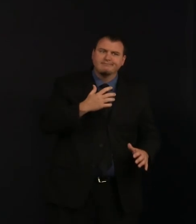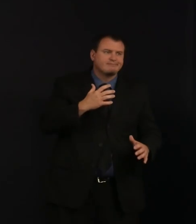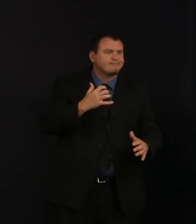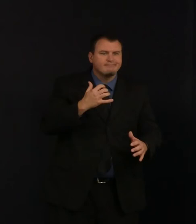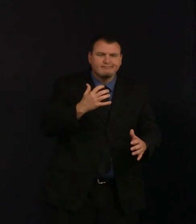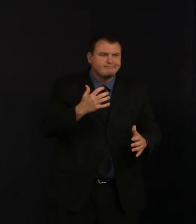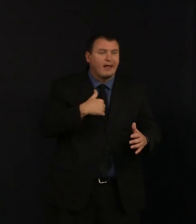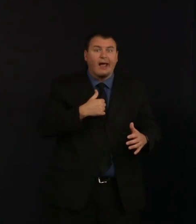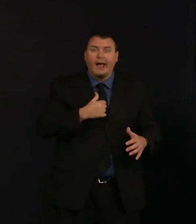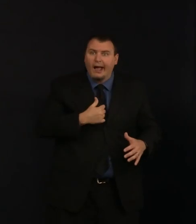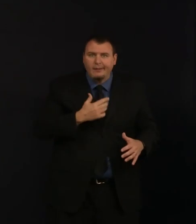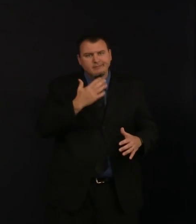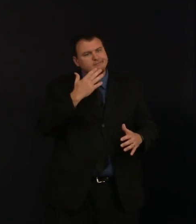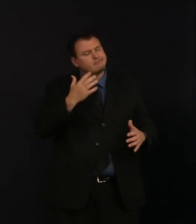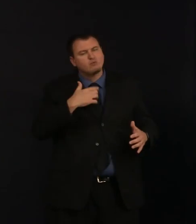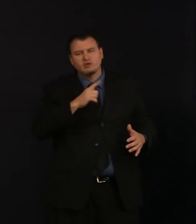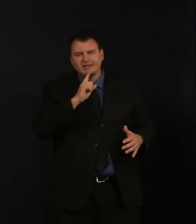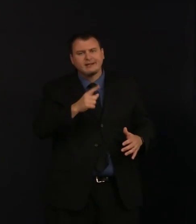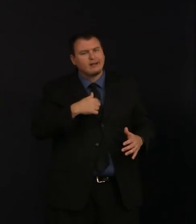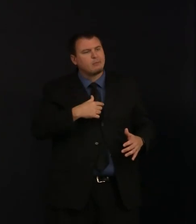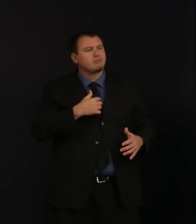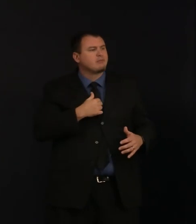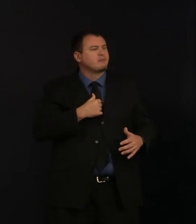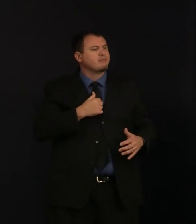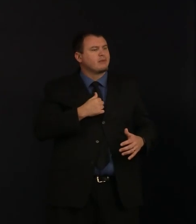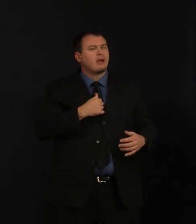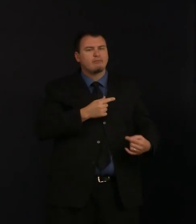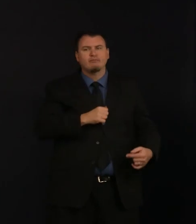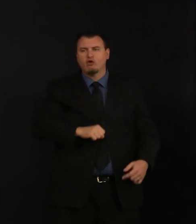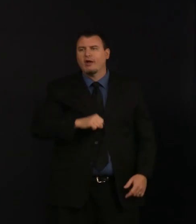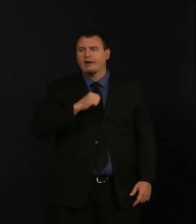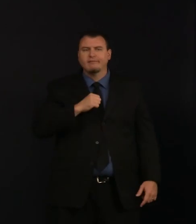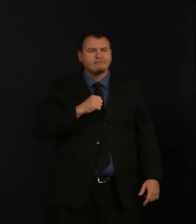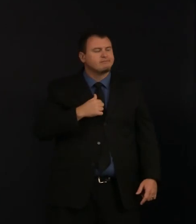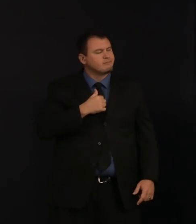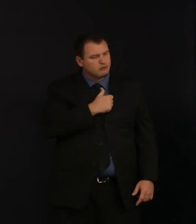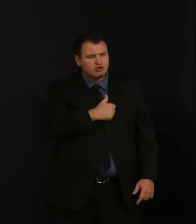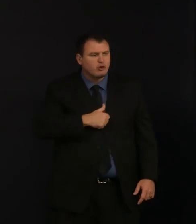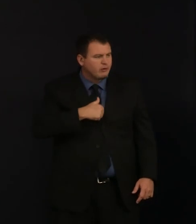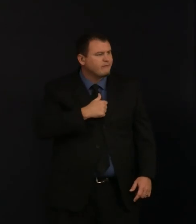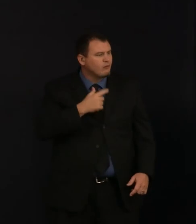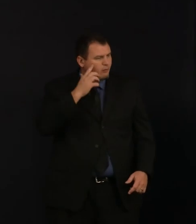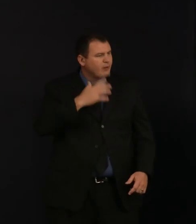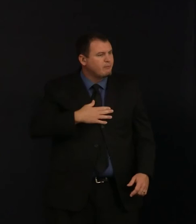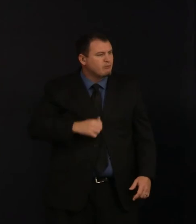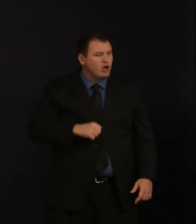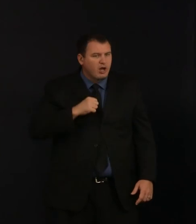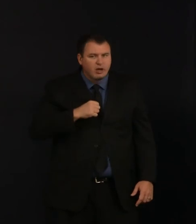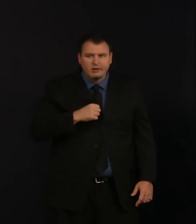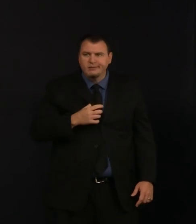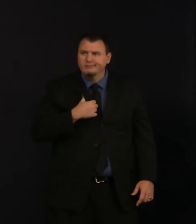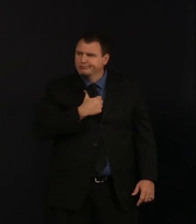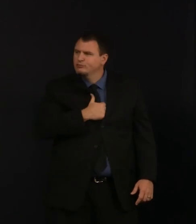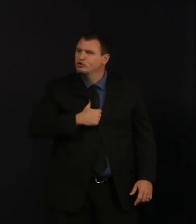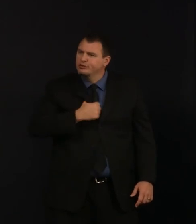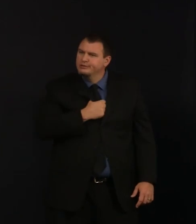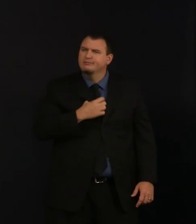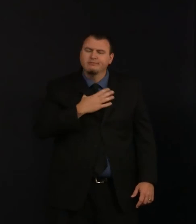we miscommunicated. And really, I'm sorry for my pride.